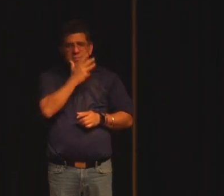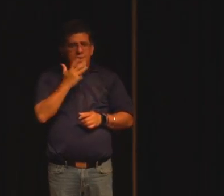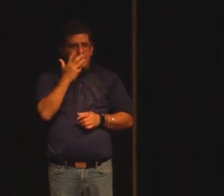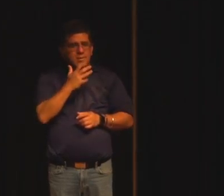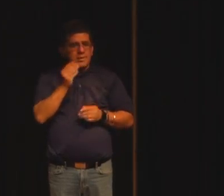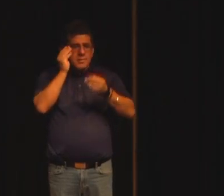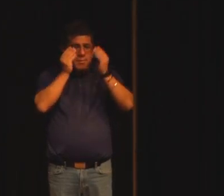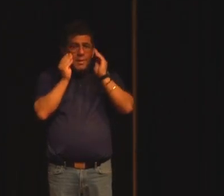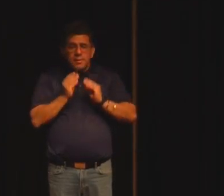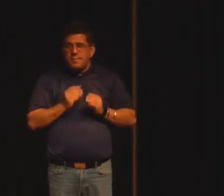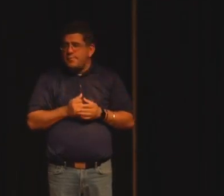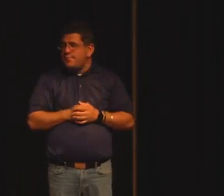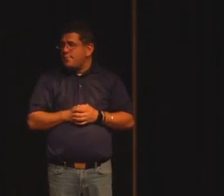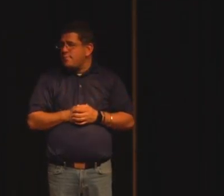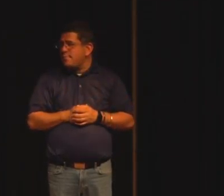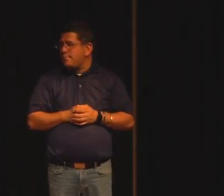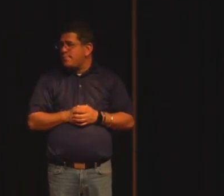been made up.